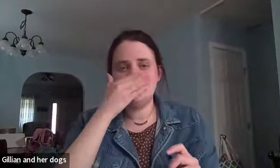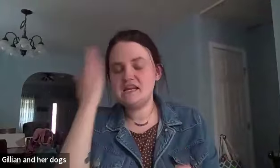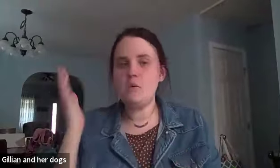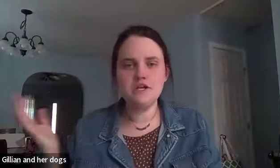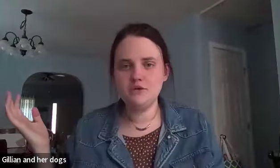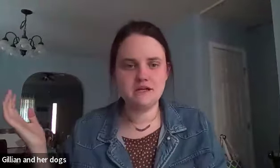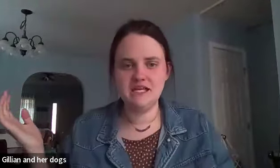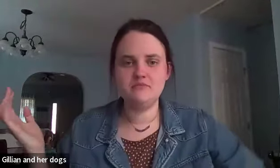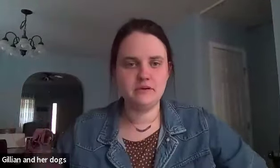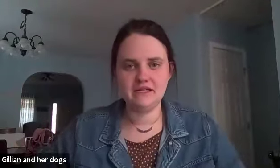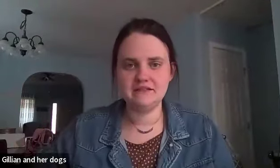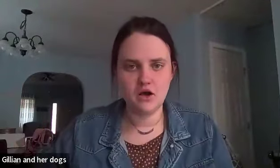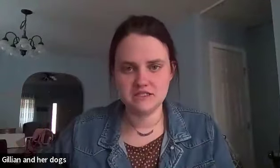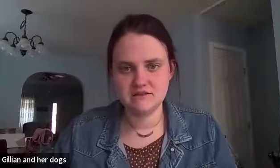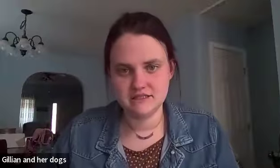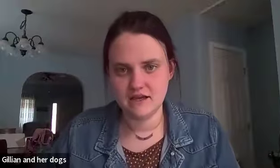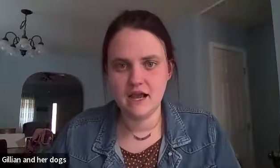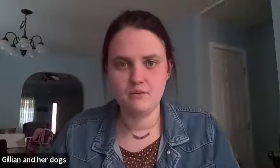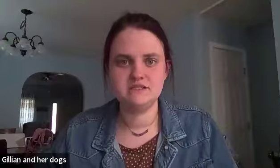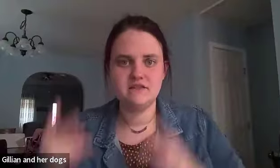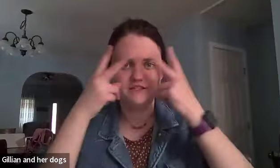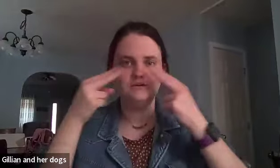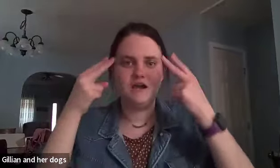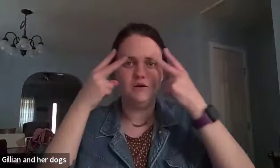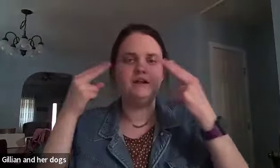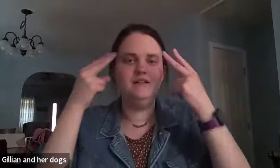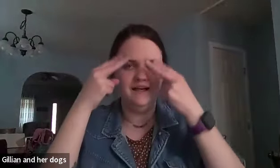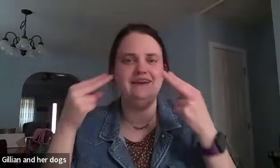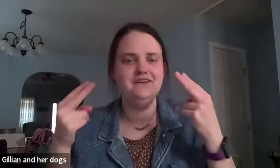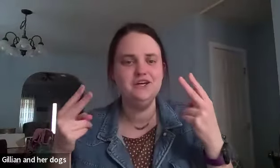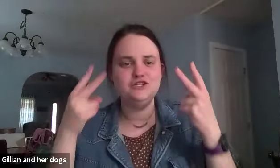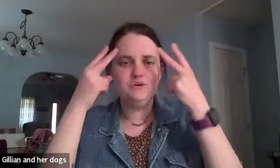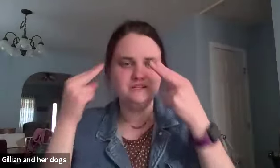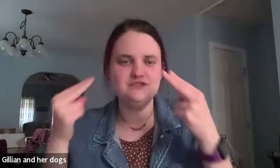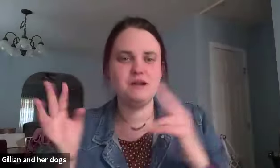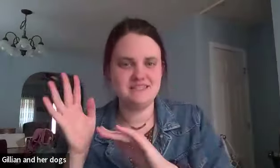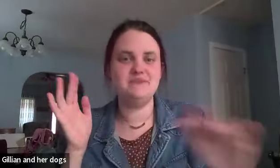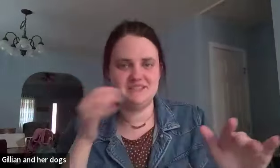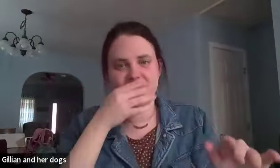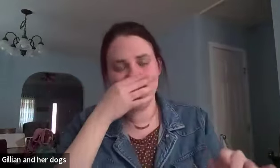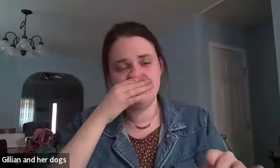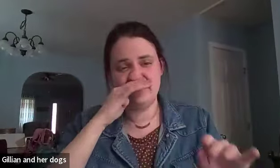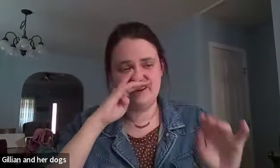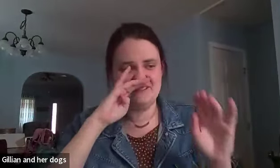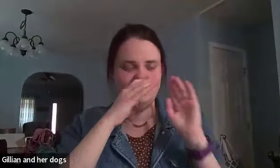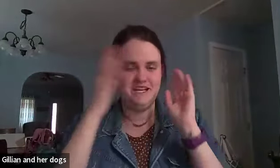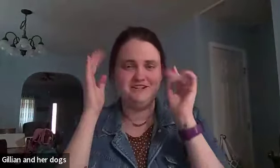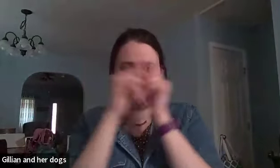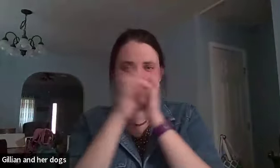And it's not when you want to keep repeatedly, constantly signing. I will say that. So you kind of want to like do it once or twice and then be done before you start making your eyes